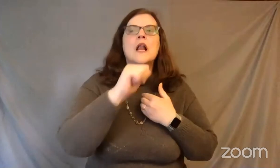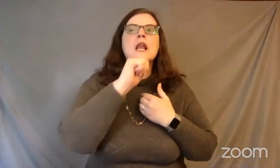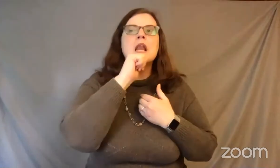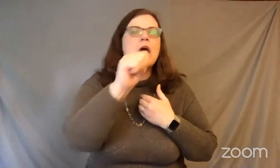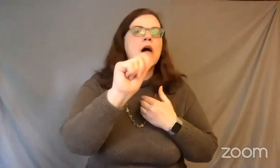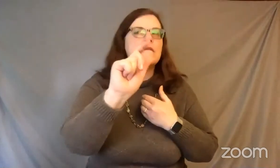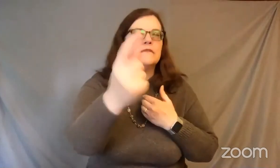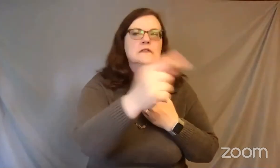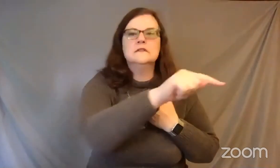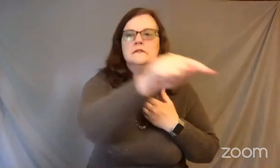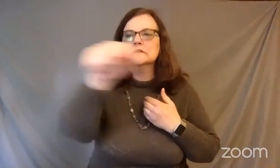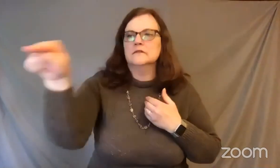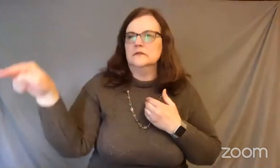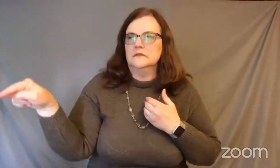difference between